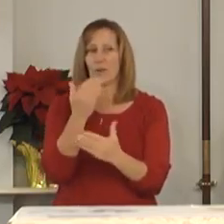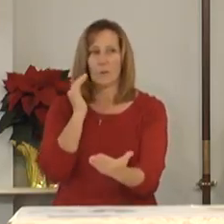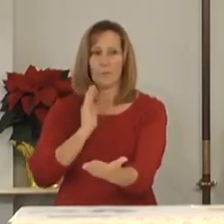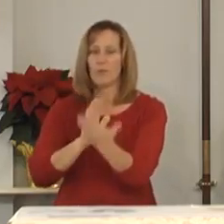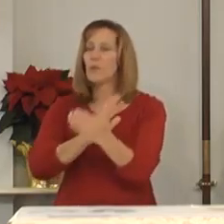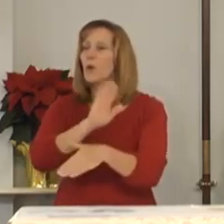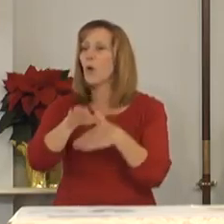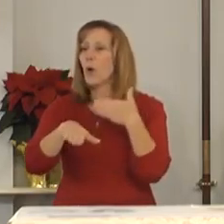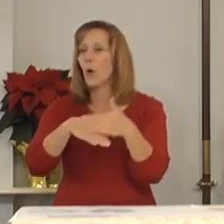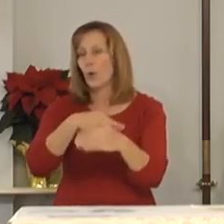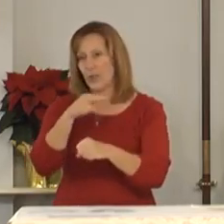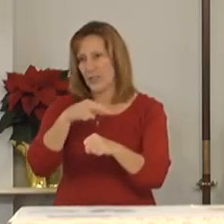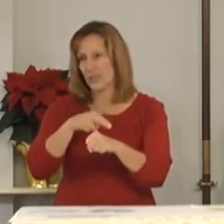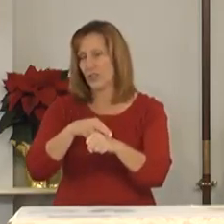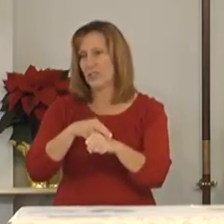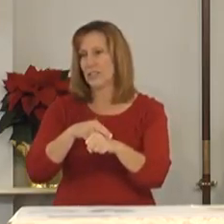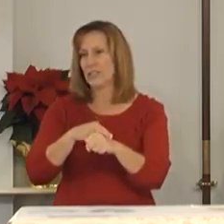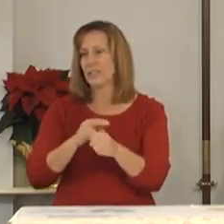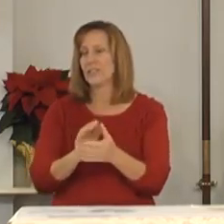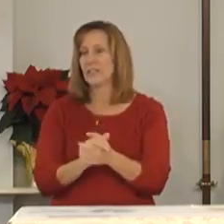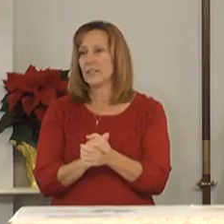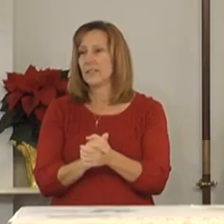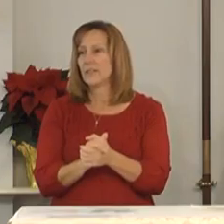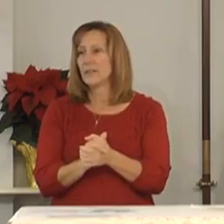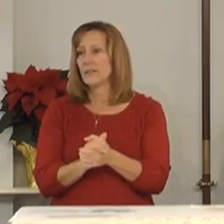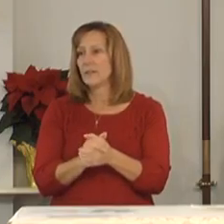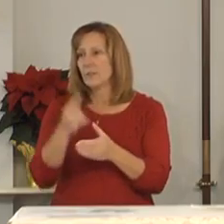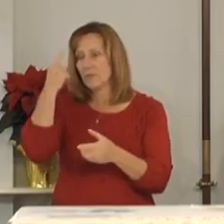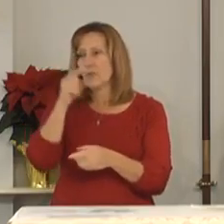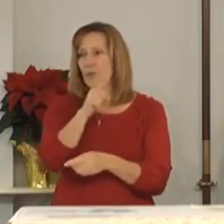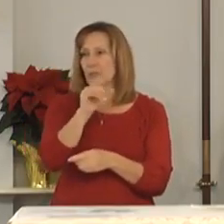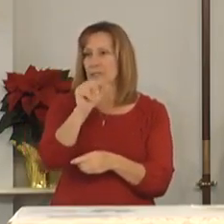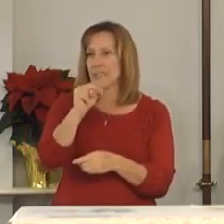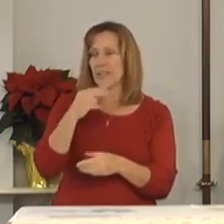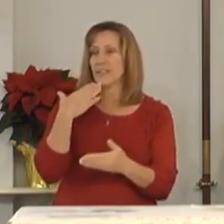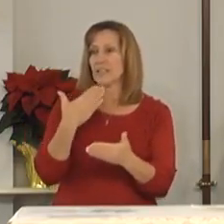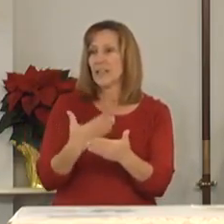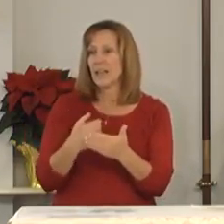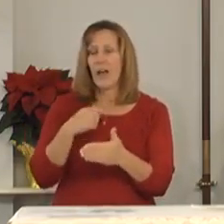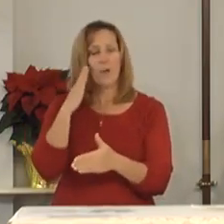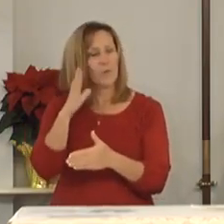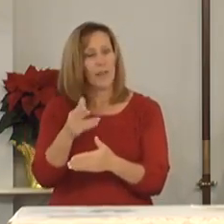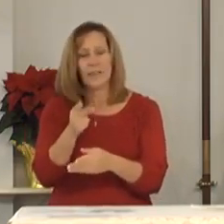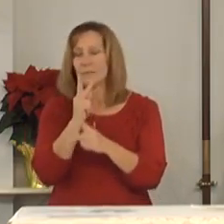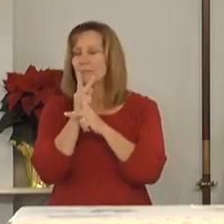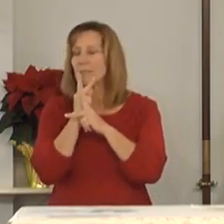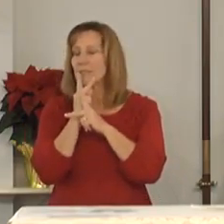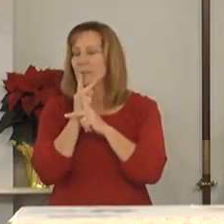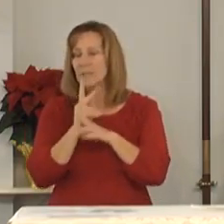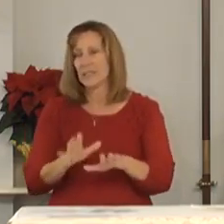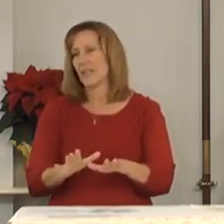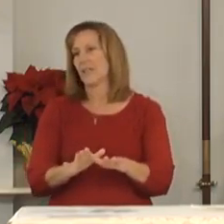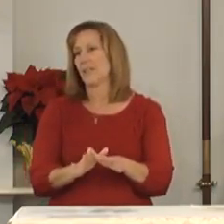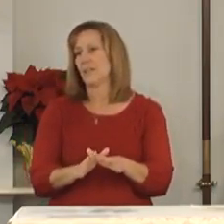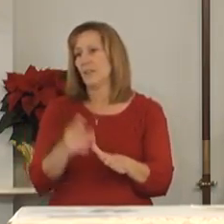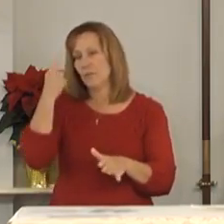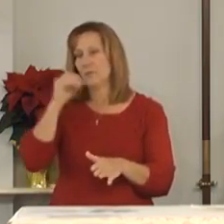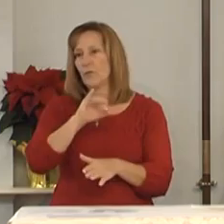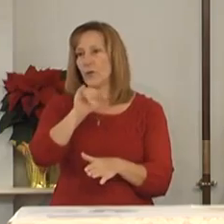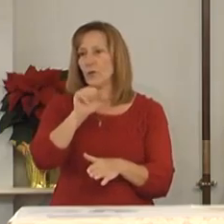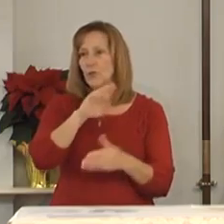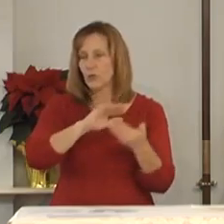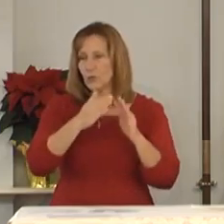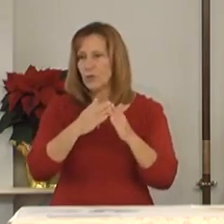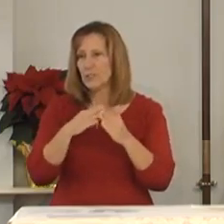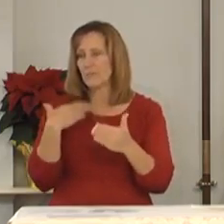before all the nations. For Zion's sake, I will not keep silent, and for